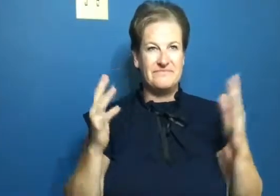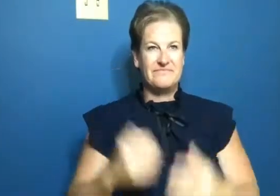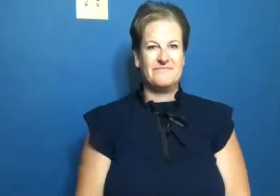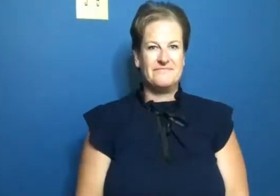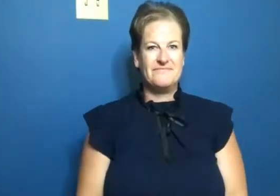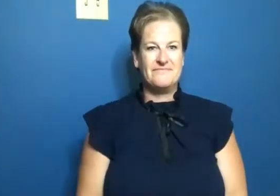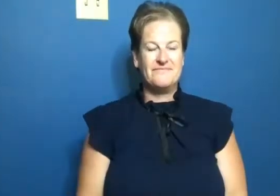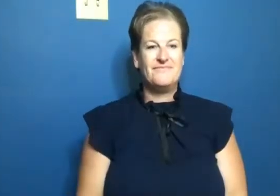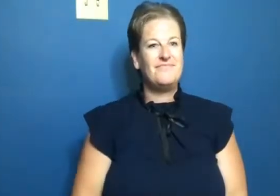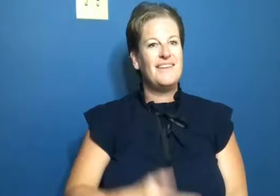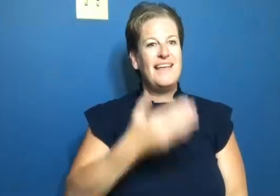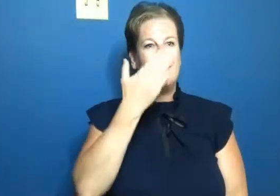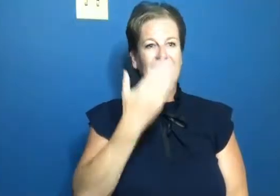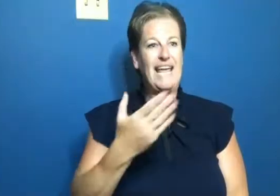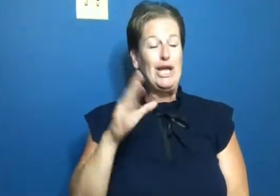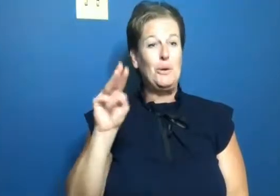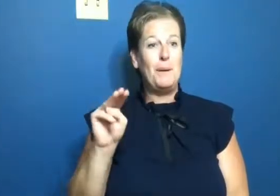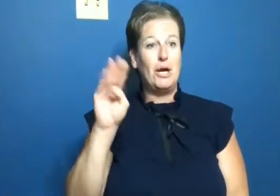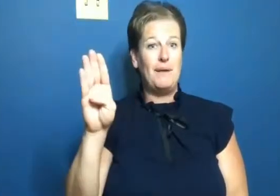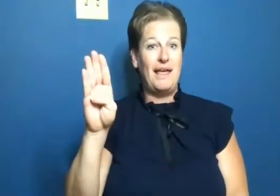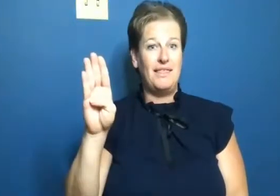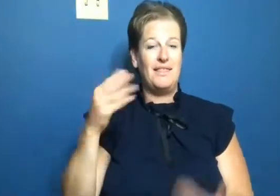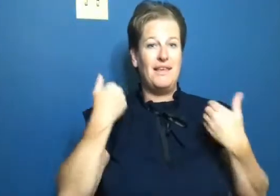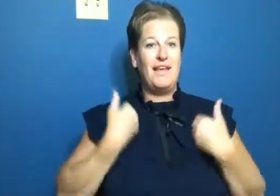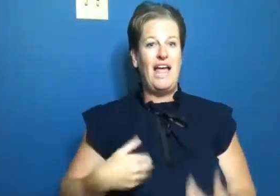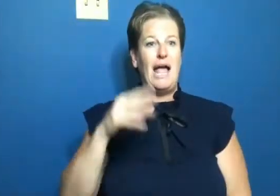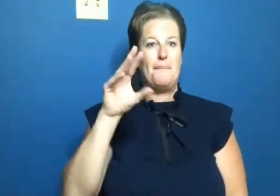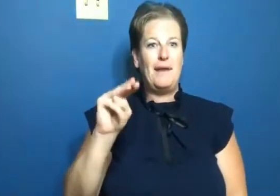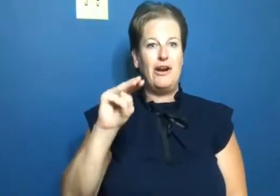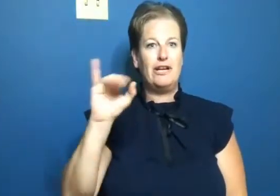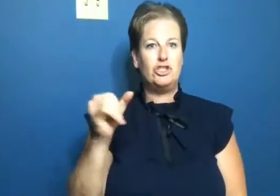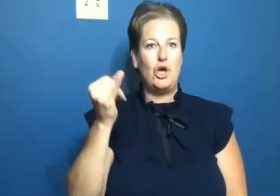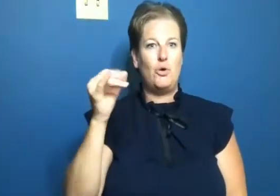Thank you, Mary Beth. I'm Mary Jo Roney. I'm alcoholic.